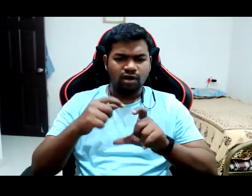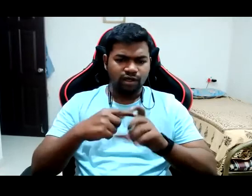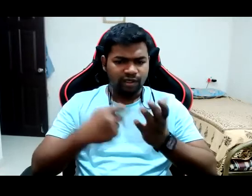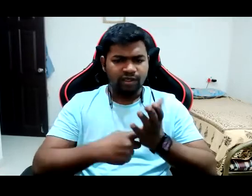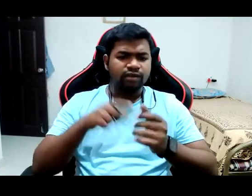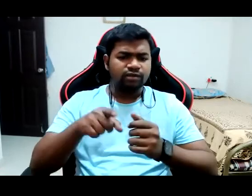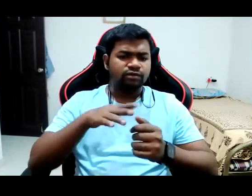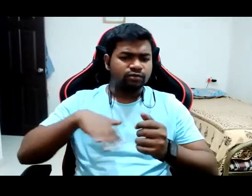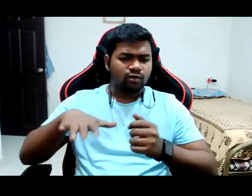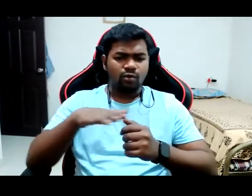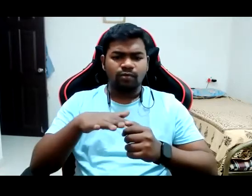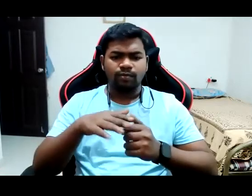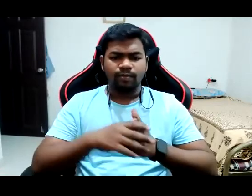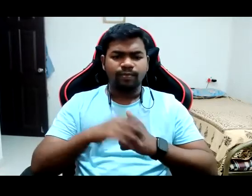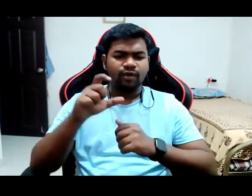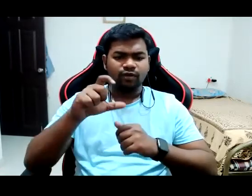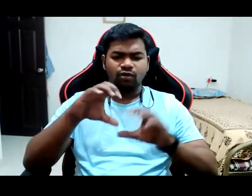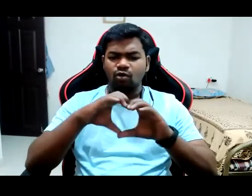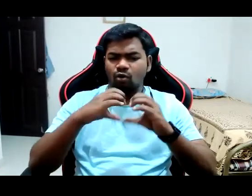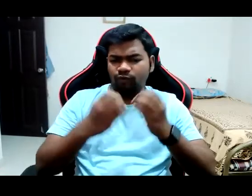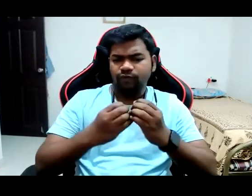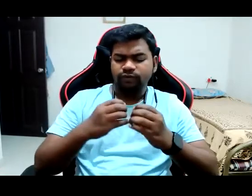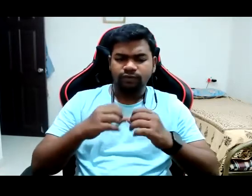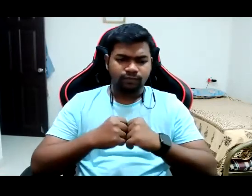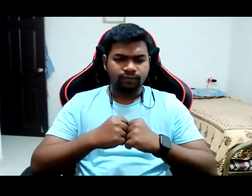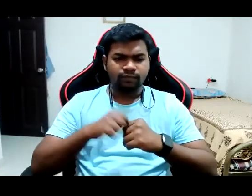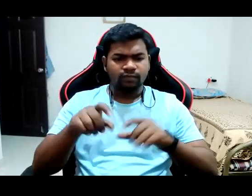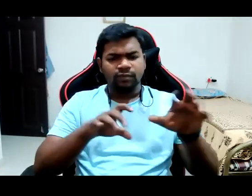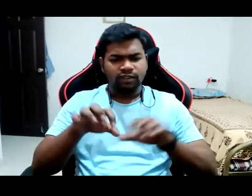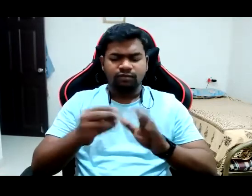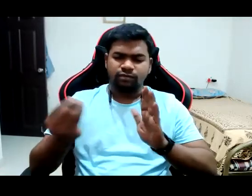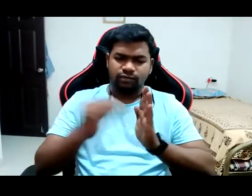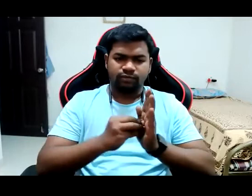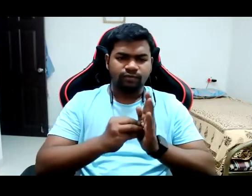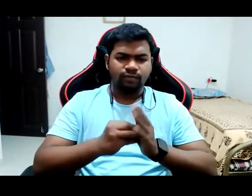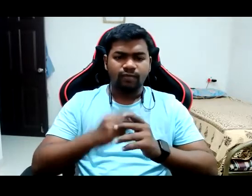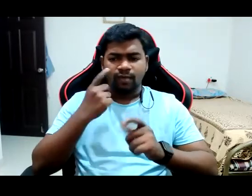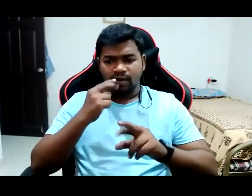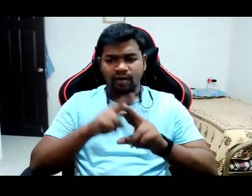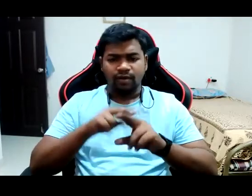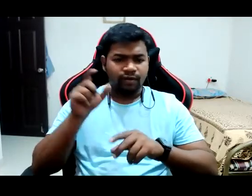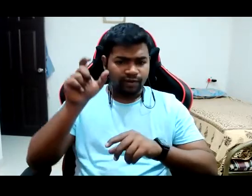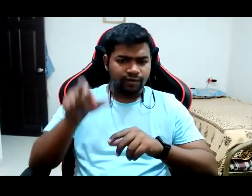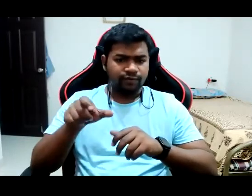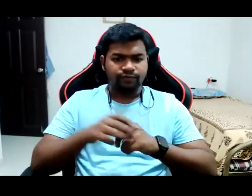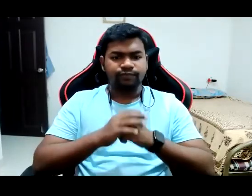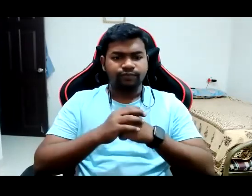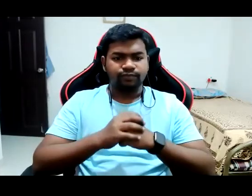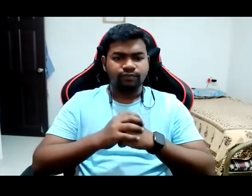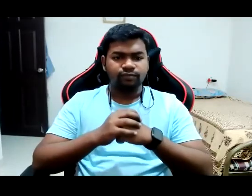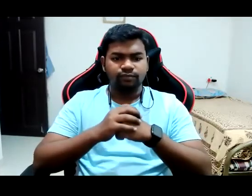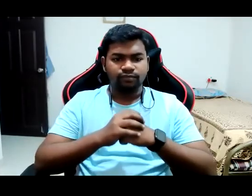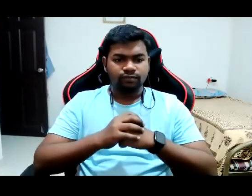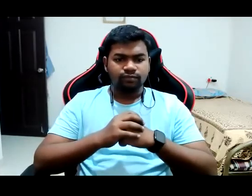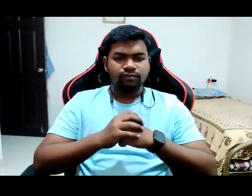run Confluence? You can type it in chat, or you can just unmute yourself and just say if you're not on Discord yet.